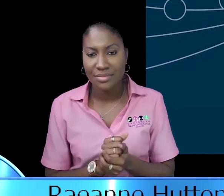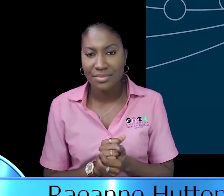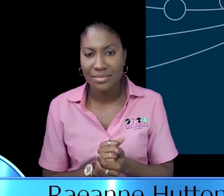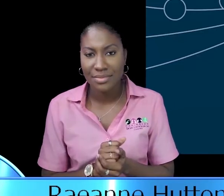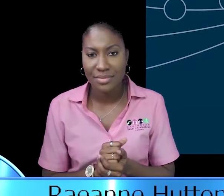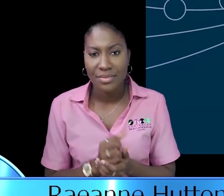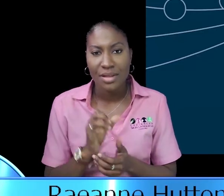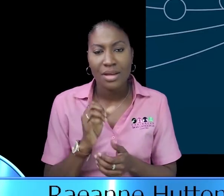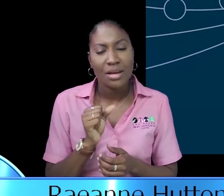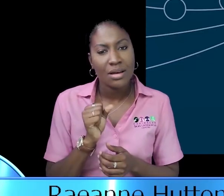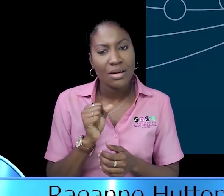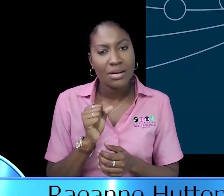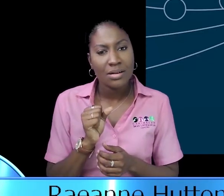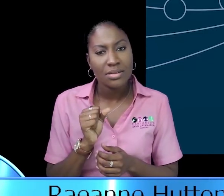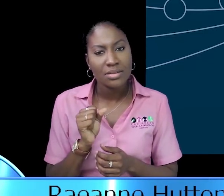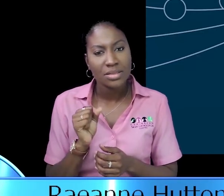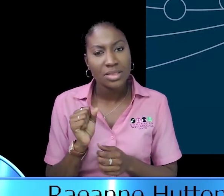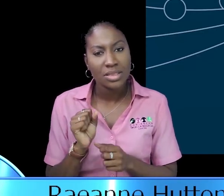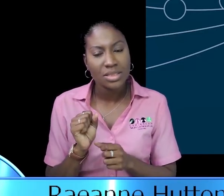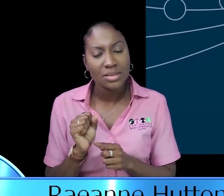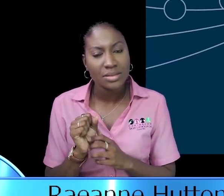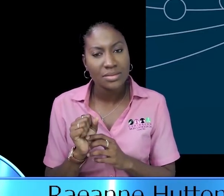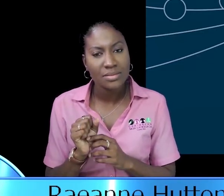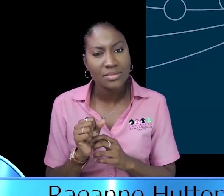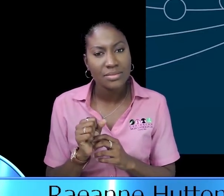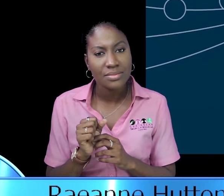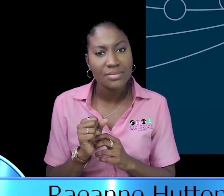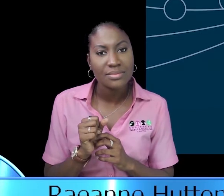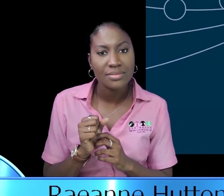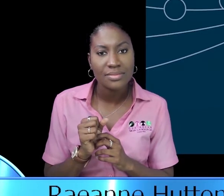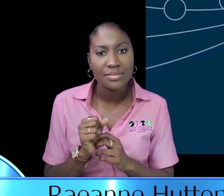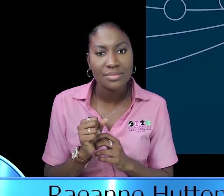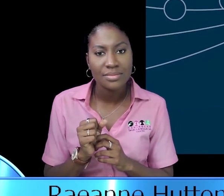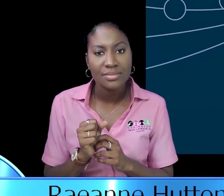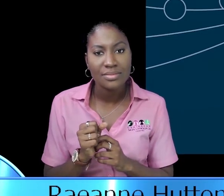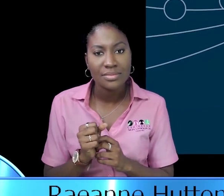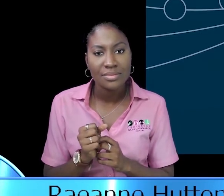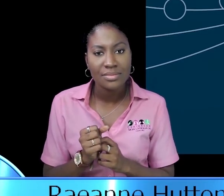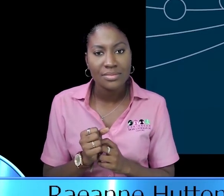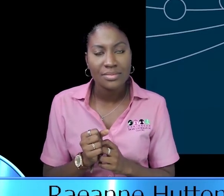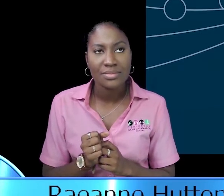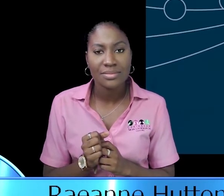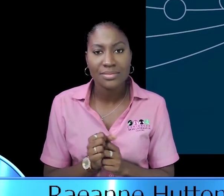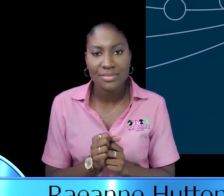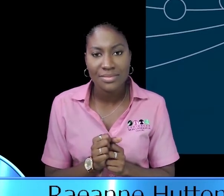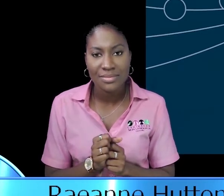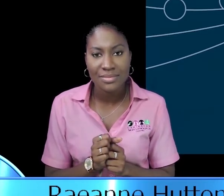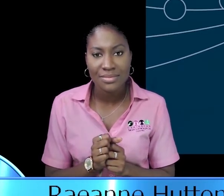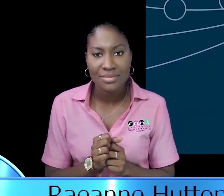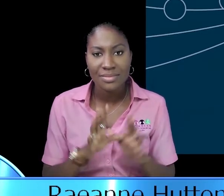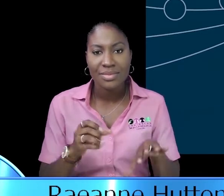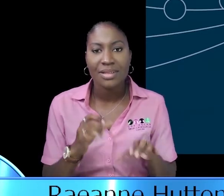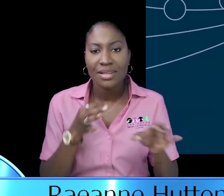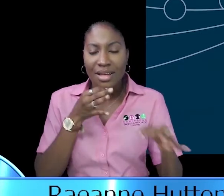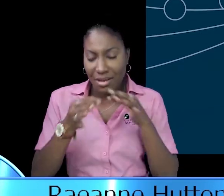Well, then I'll go through this part a little more quickly. Slide 22, what is trusted tester? So And I